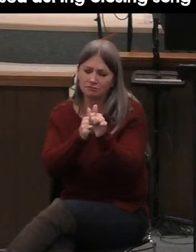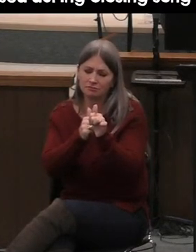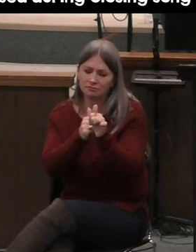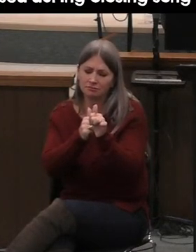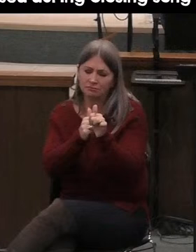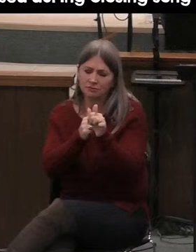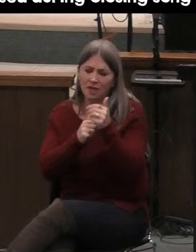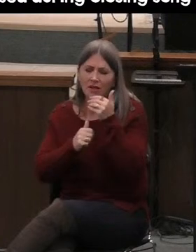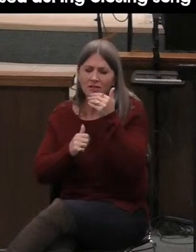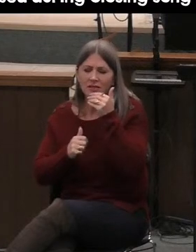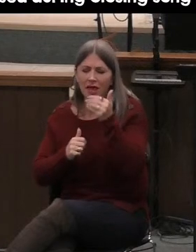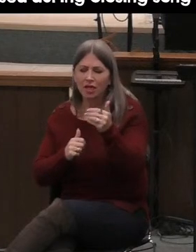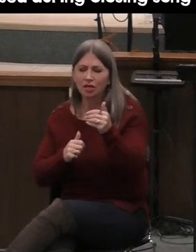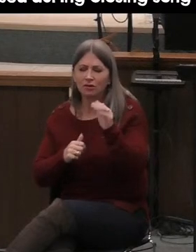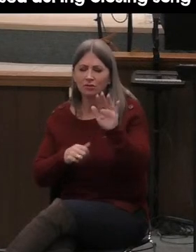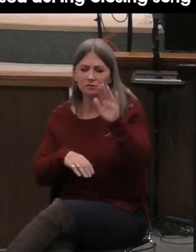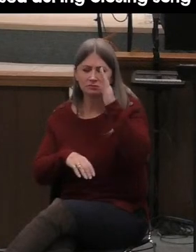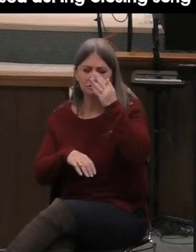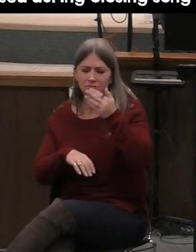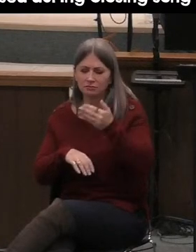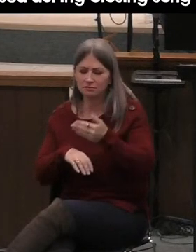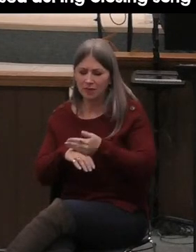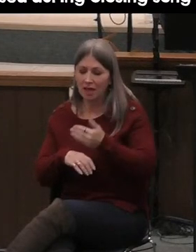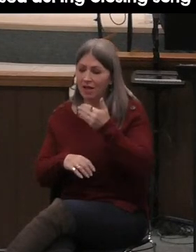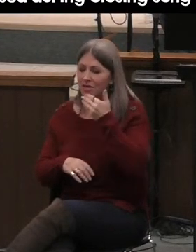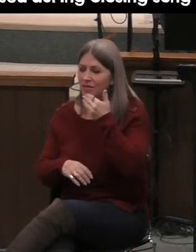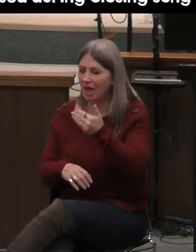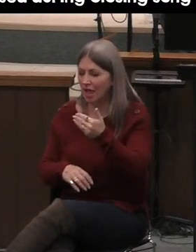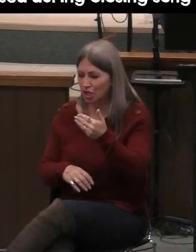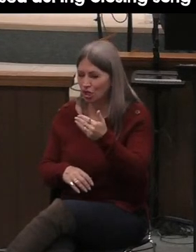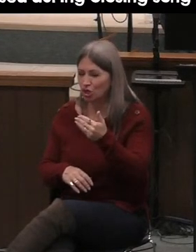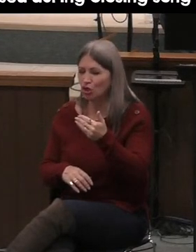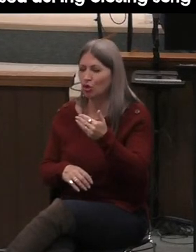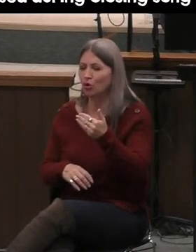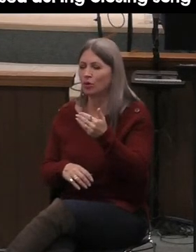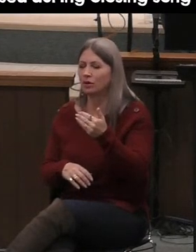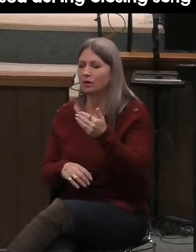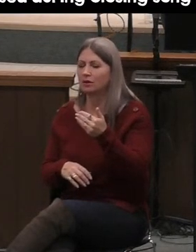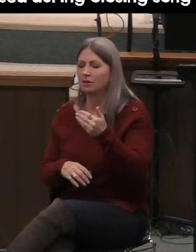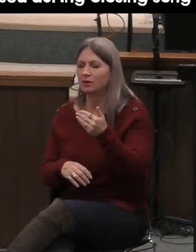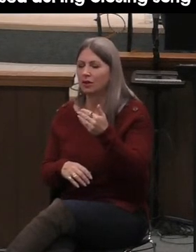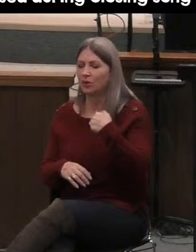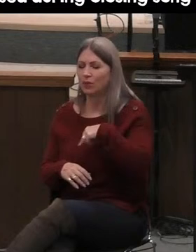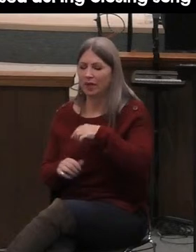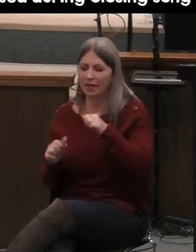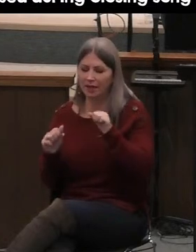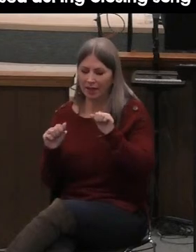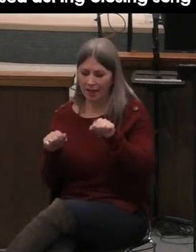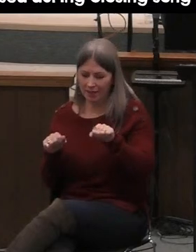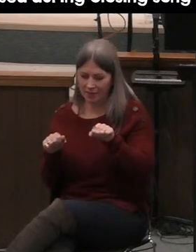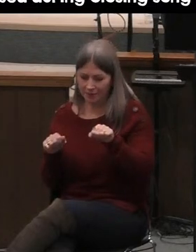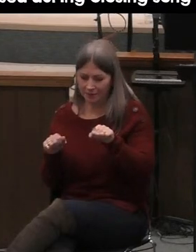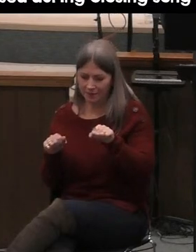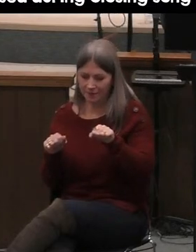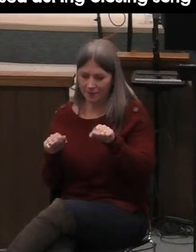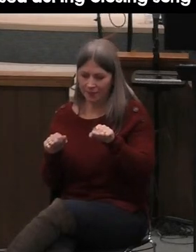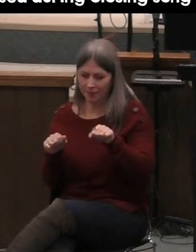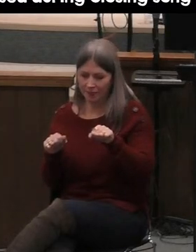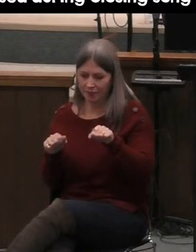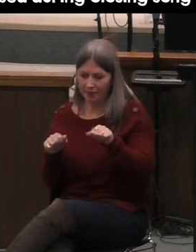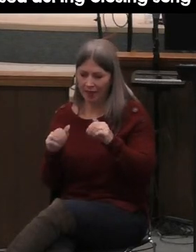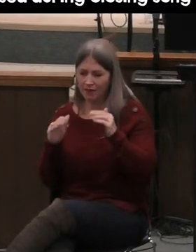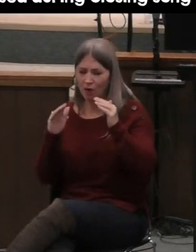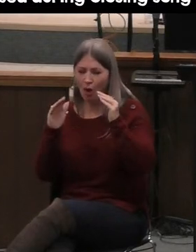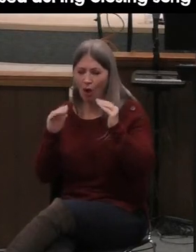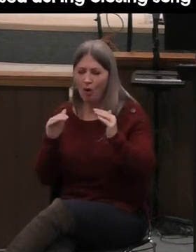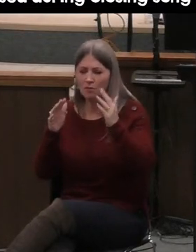We thank you for your Son that you gave us so that we can have an ever to everlasting